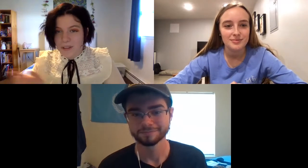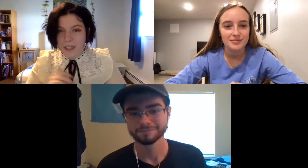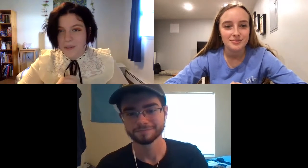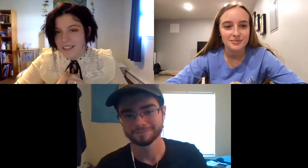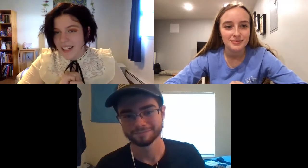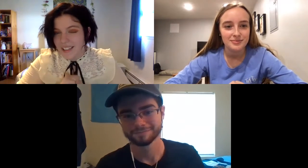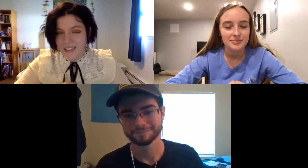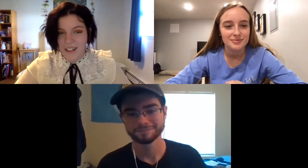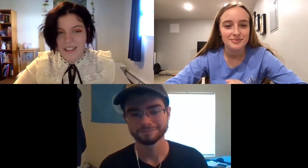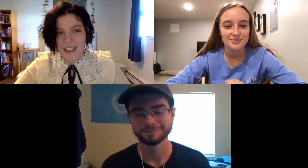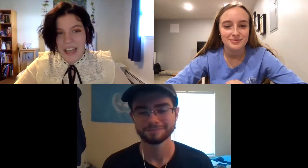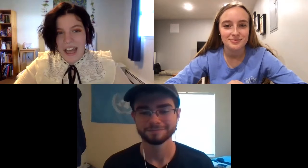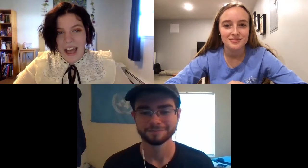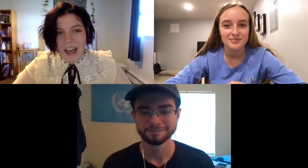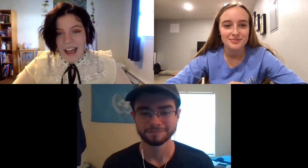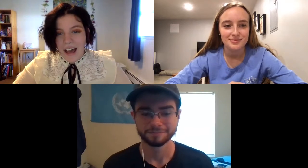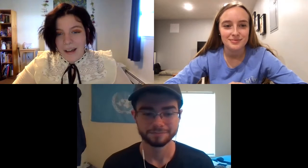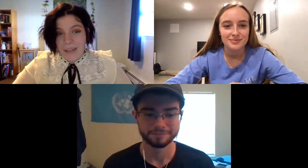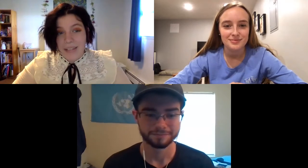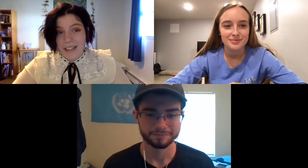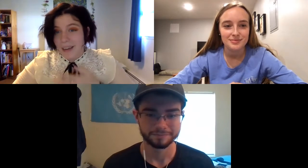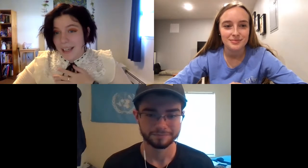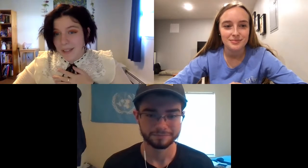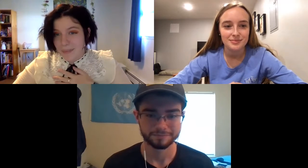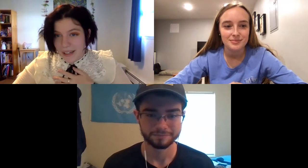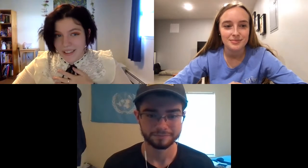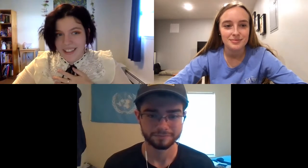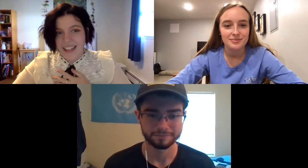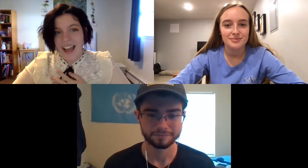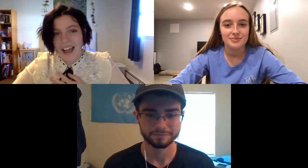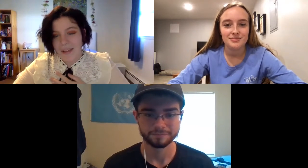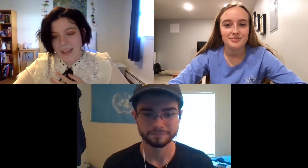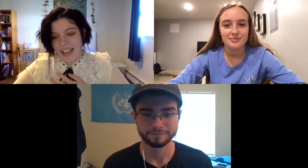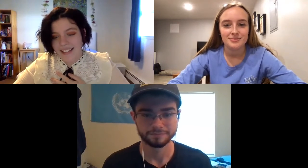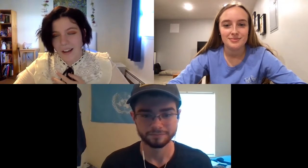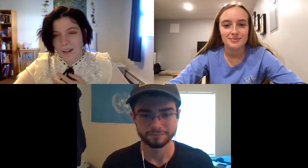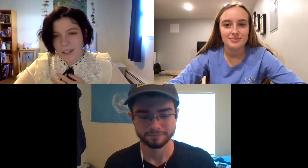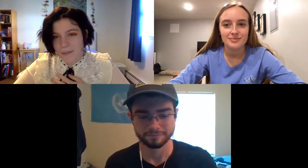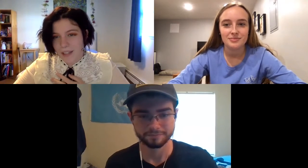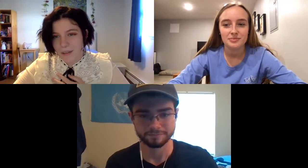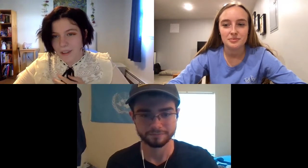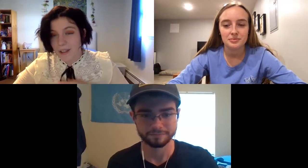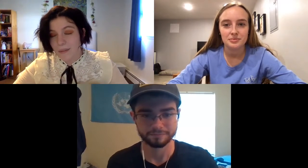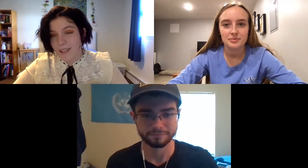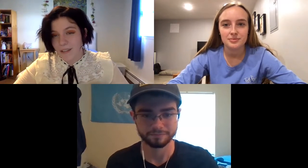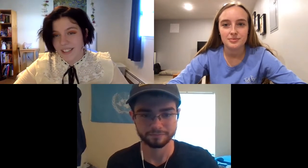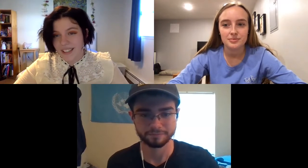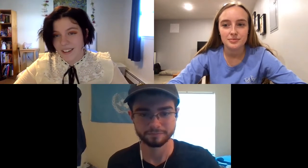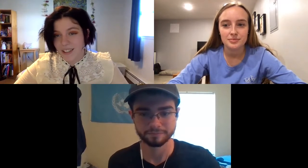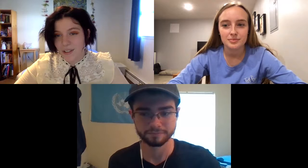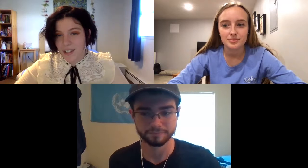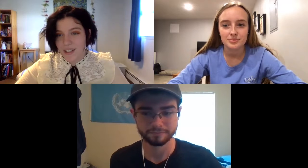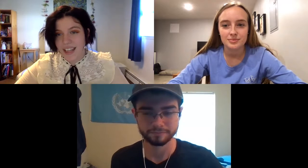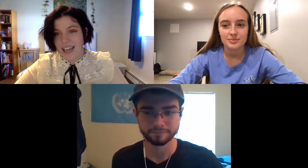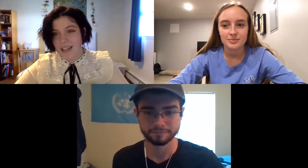culture, which we're excited to start. Anyways, my name is Maren. I'm a psychology major with a human services